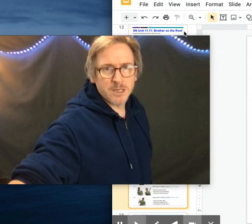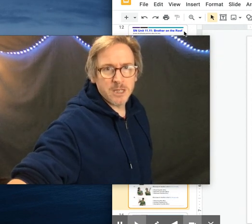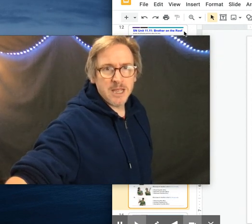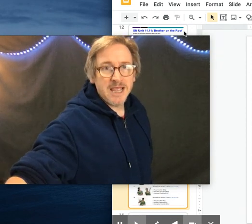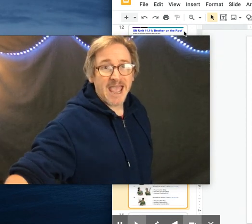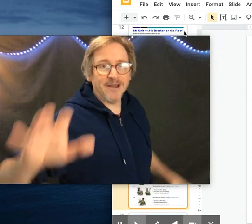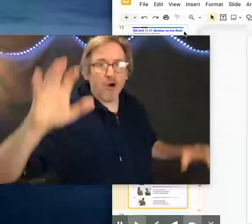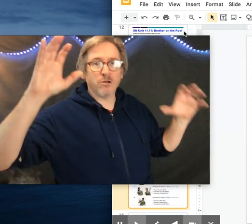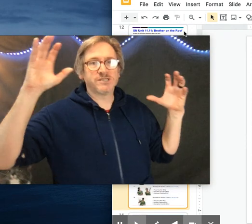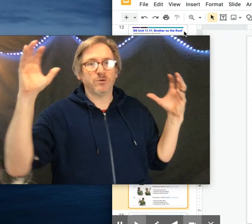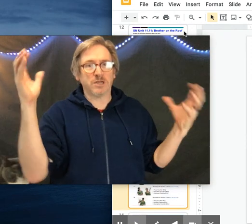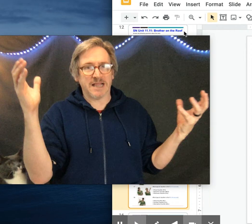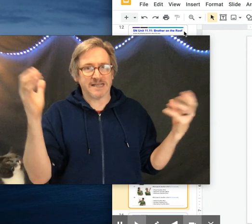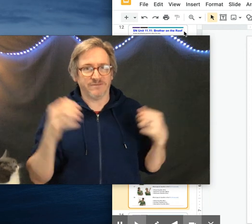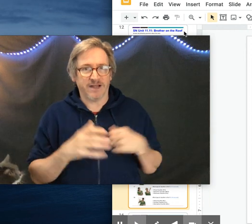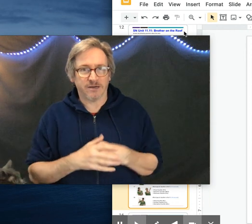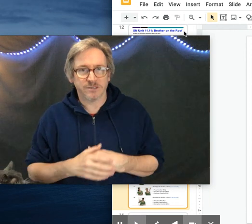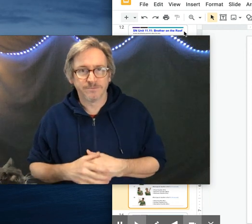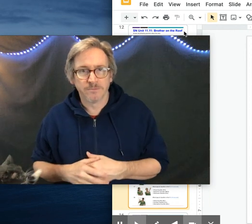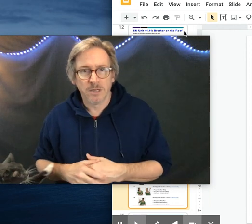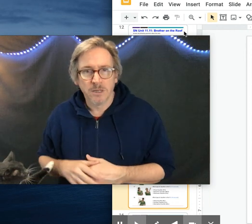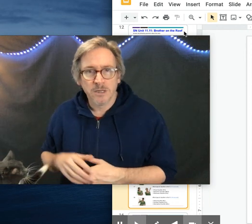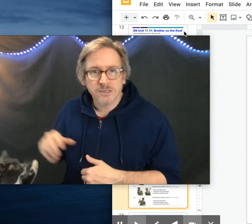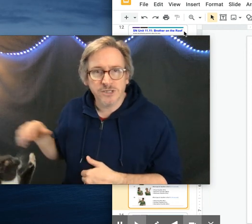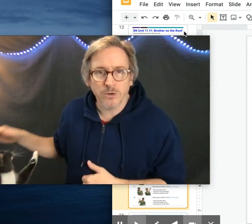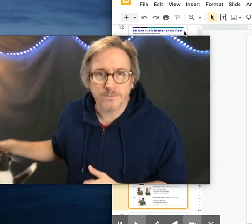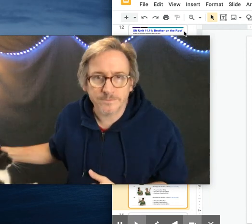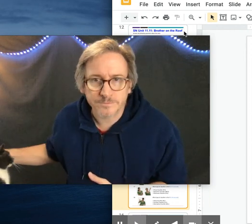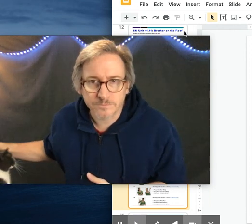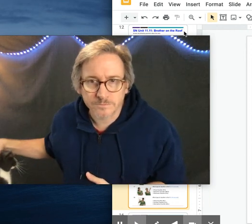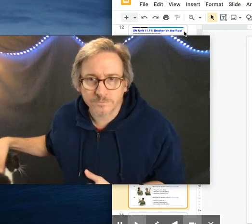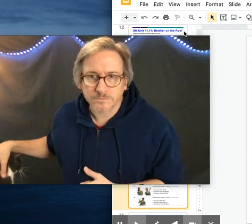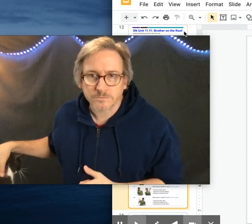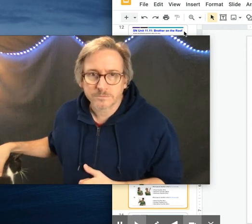story and also classifiers. So,